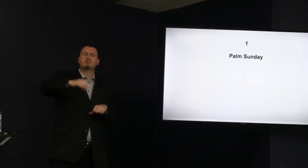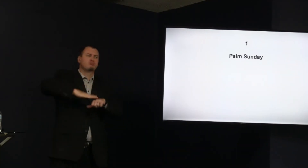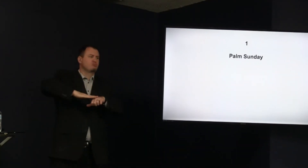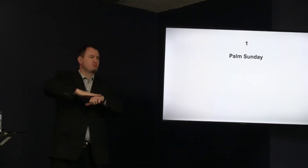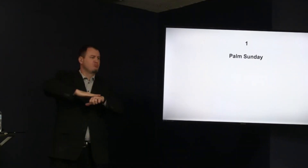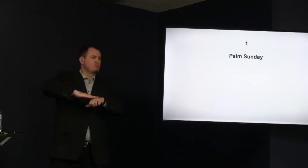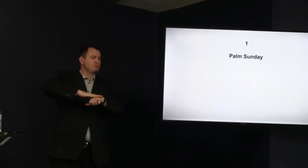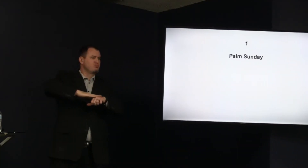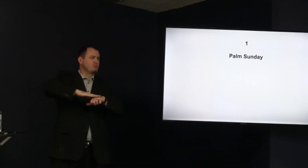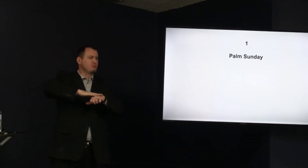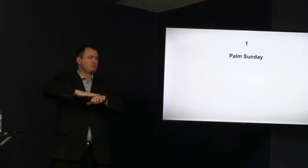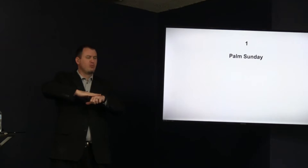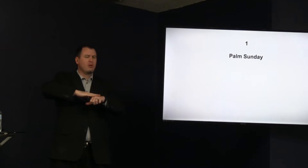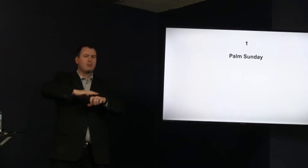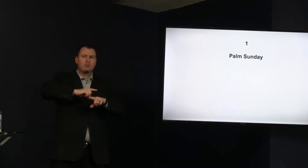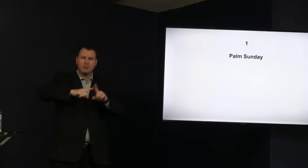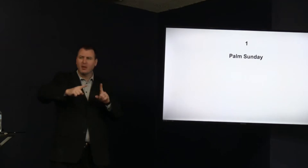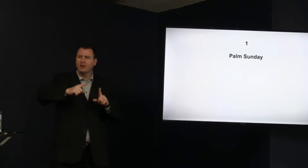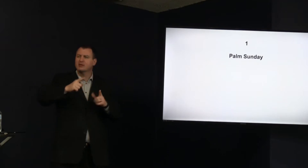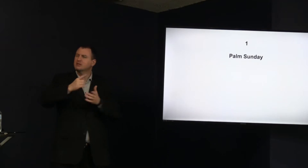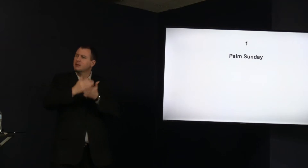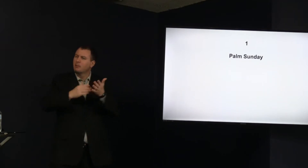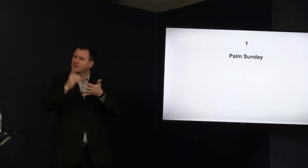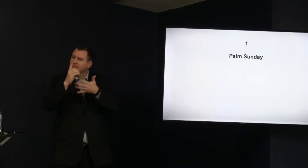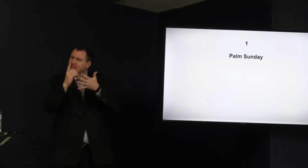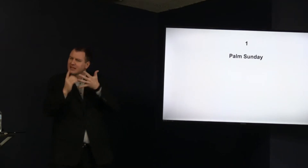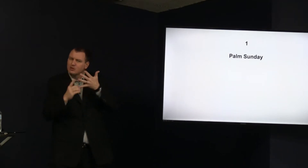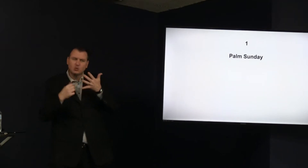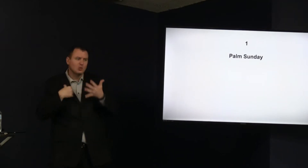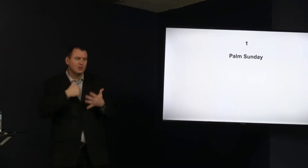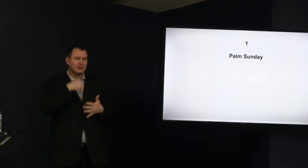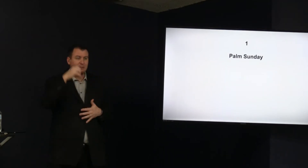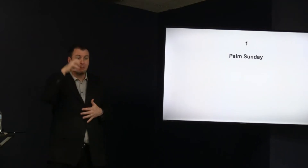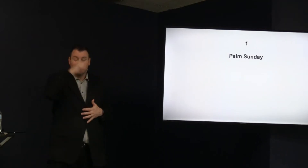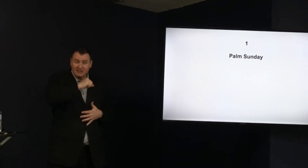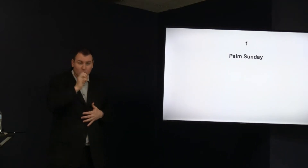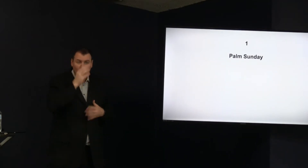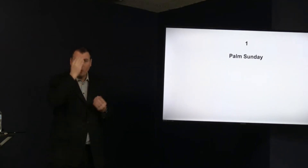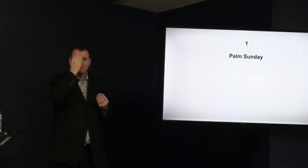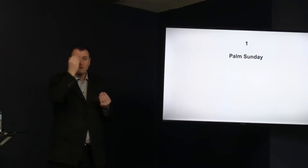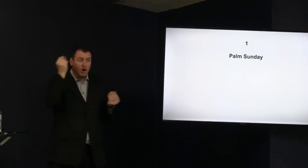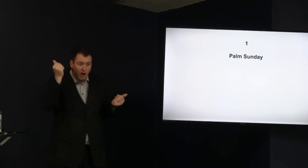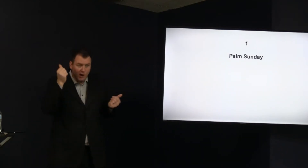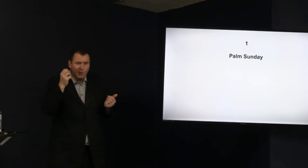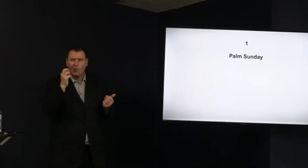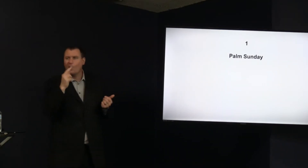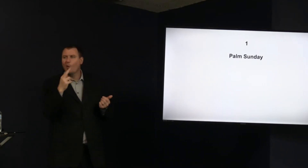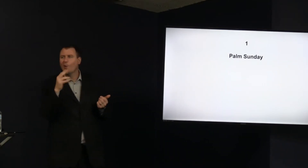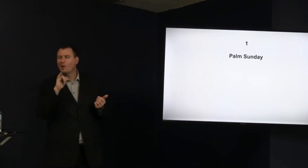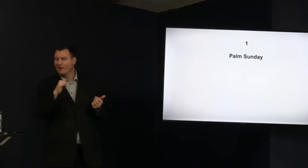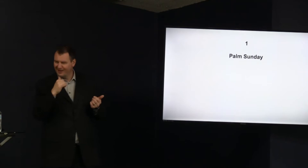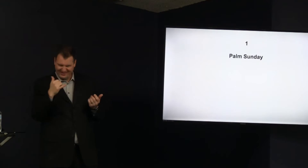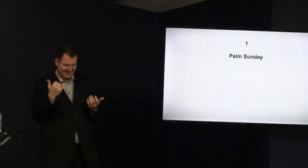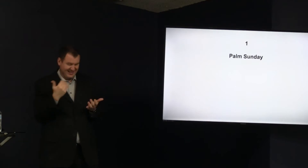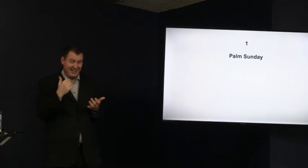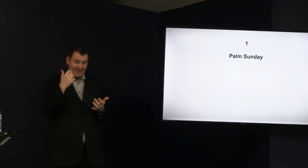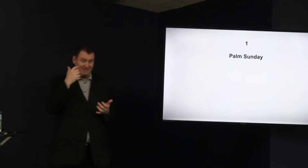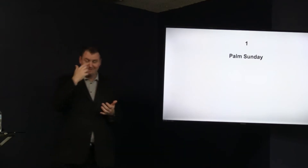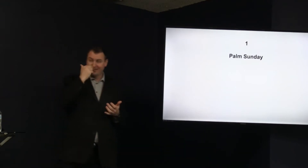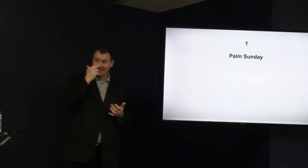story, we know it, and we might just know just some of it, and there might be some details that we have